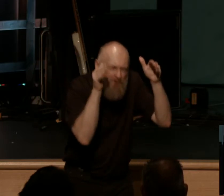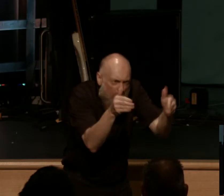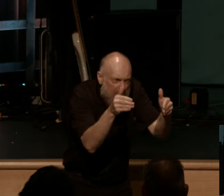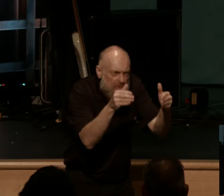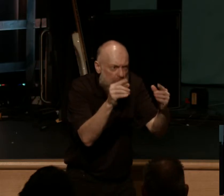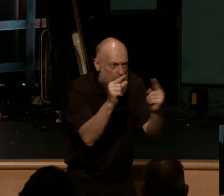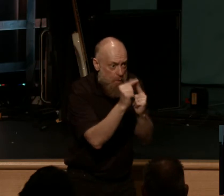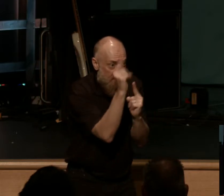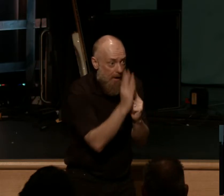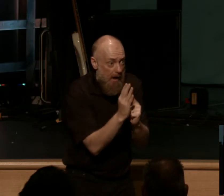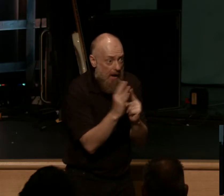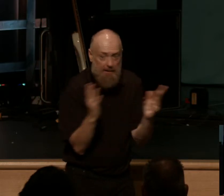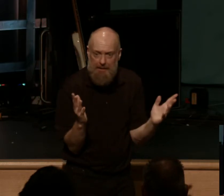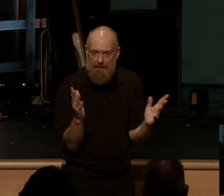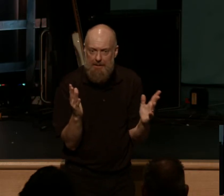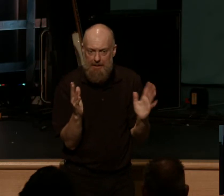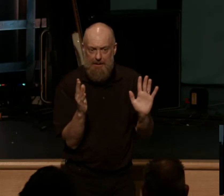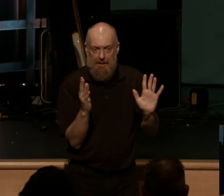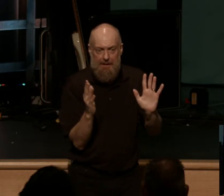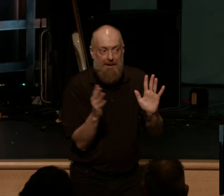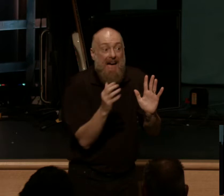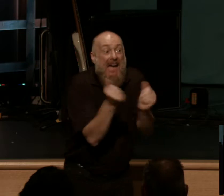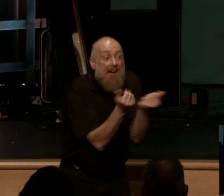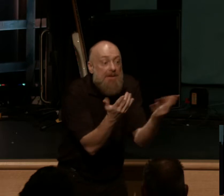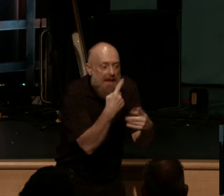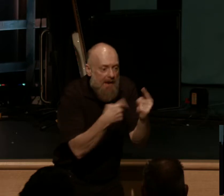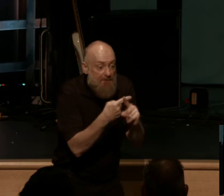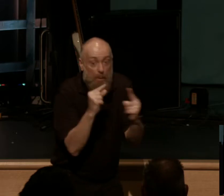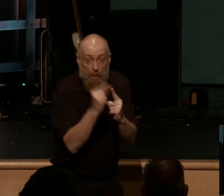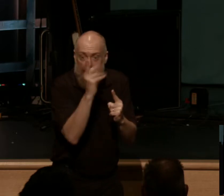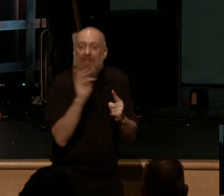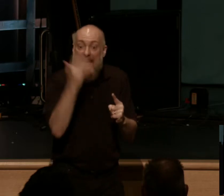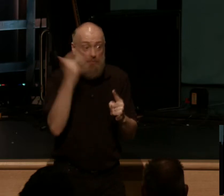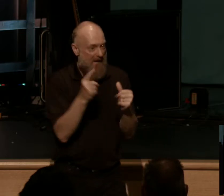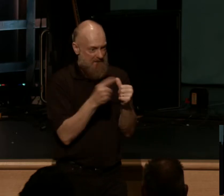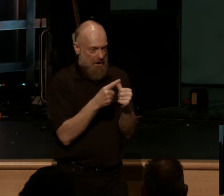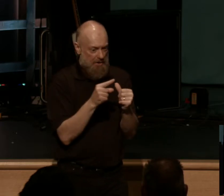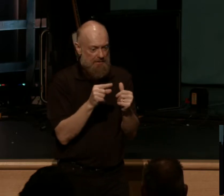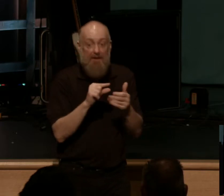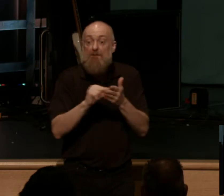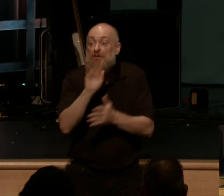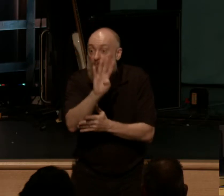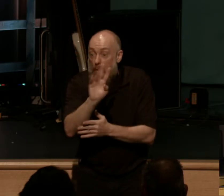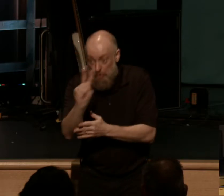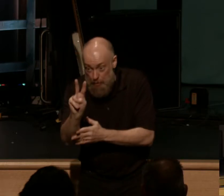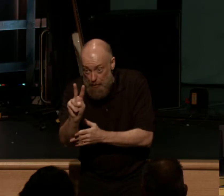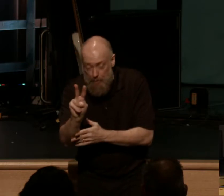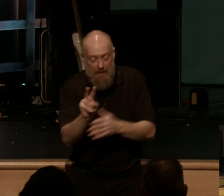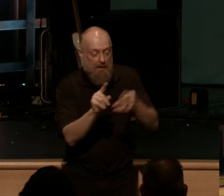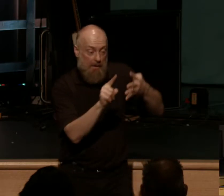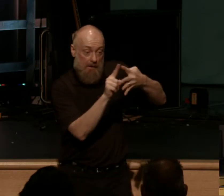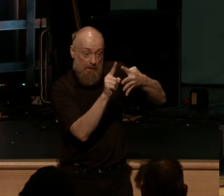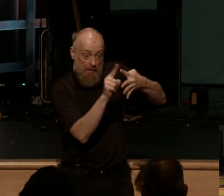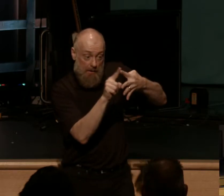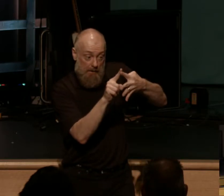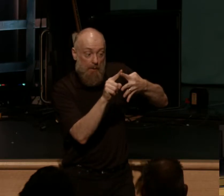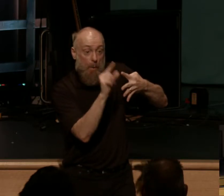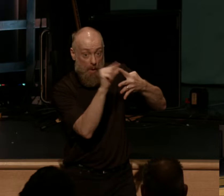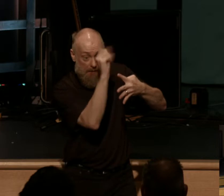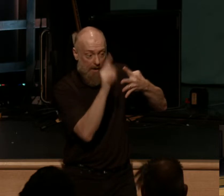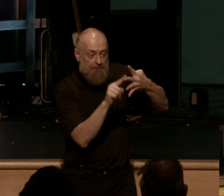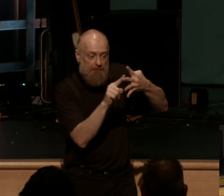other aspect, again, of what they're led to do comes from God's word as well. Looked at verse 42 now. They were devoted to